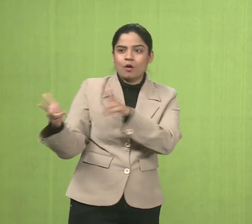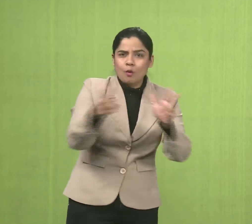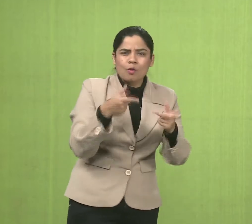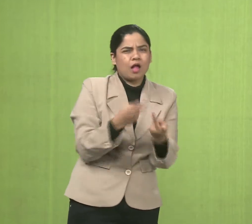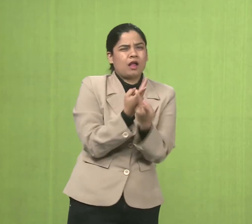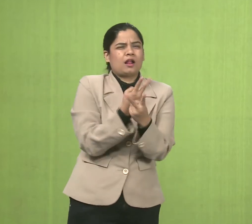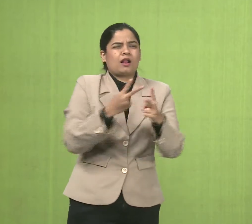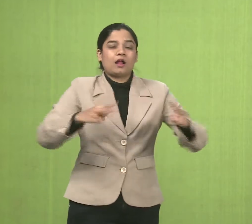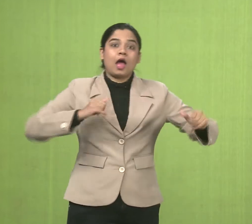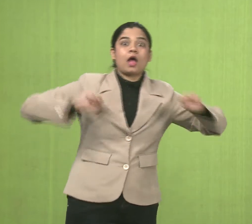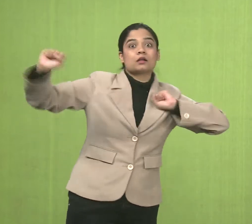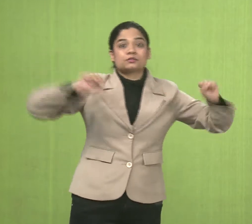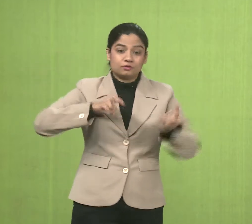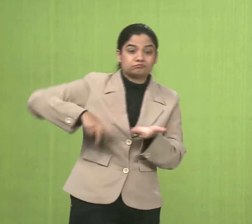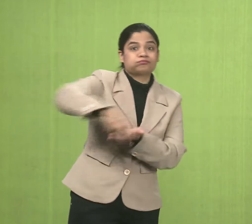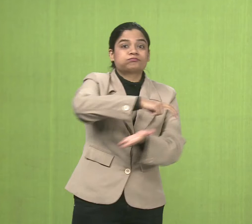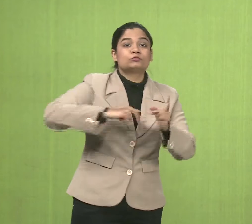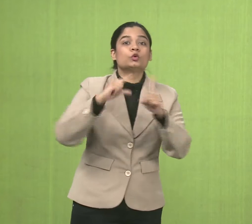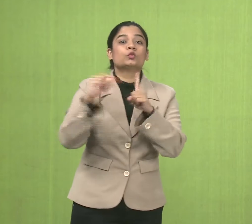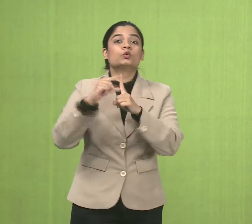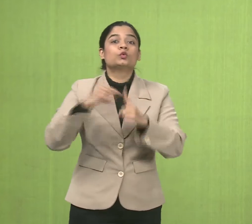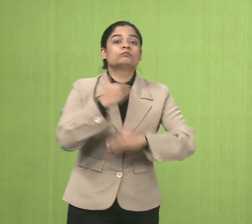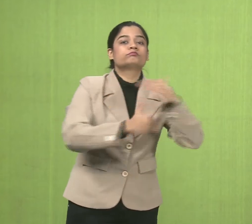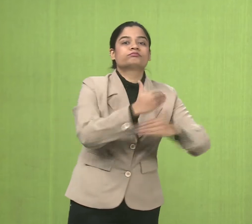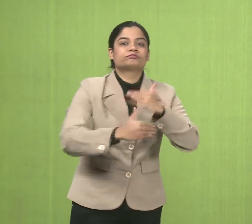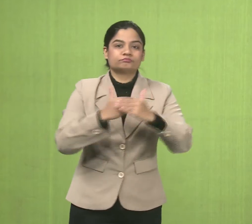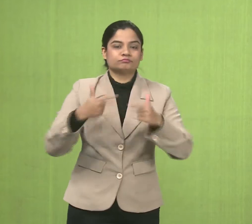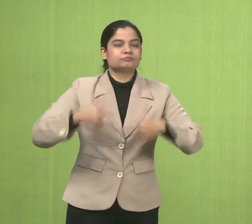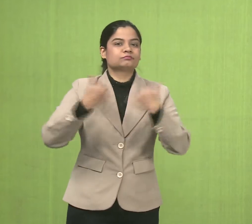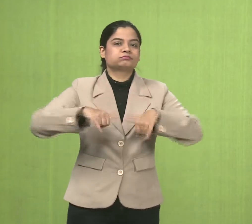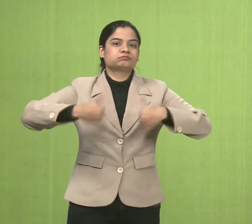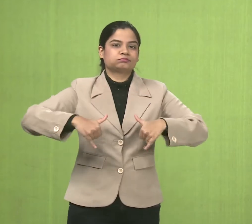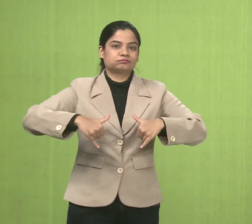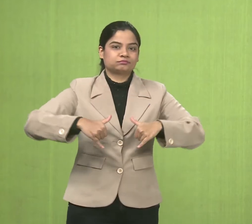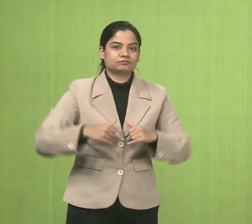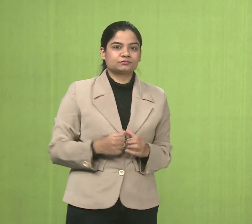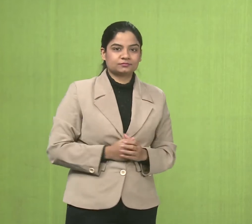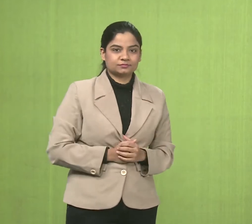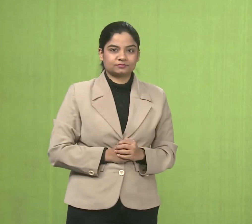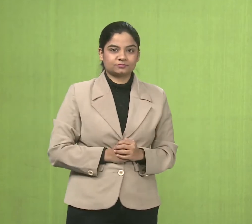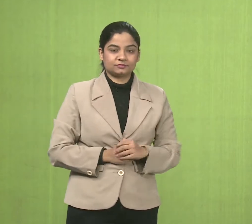seek, etc. Anything that requires an activity and recreation.